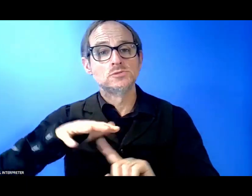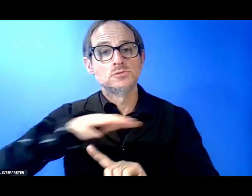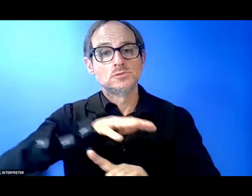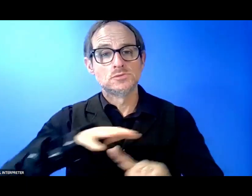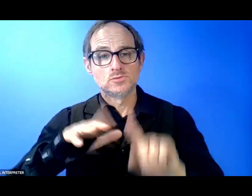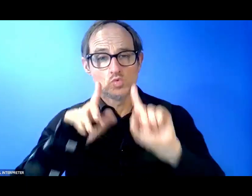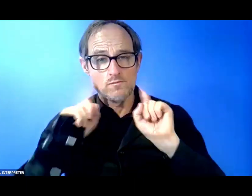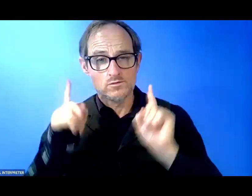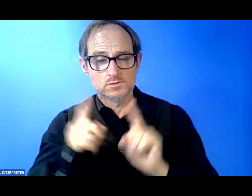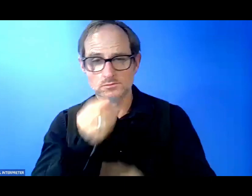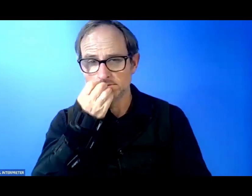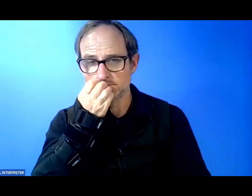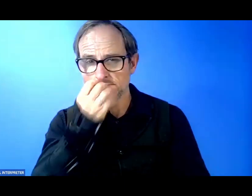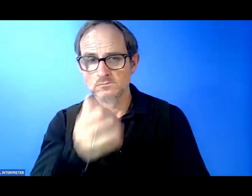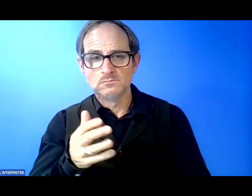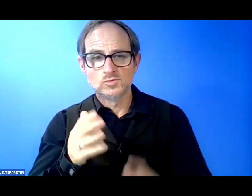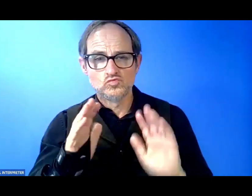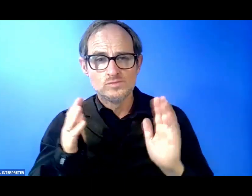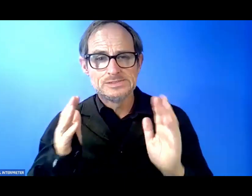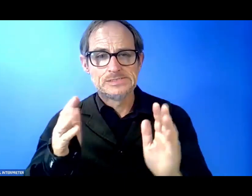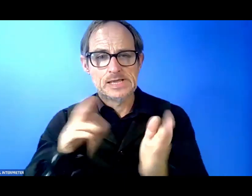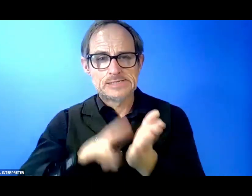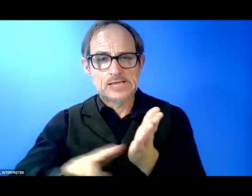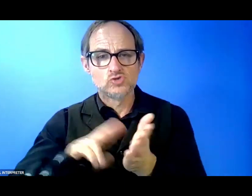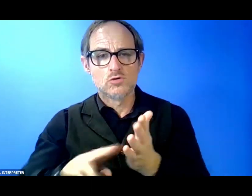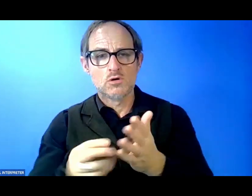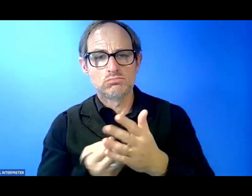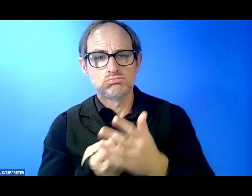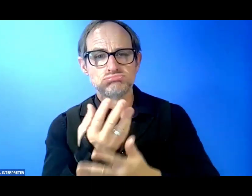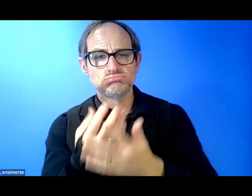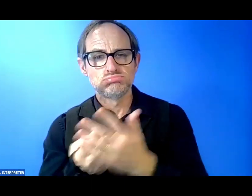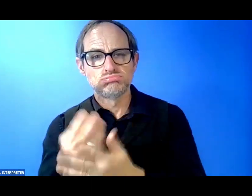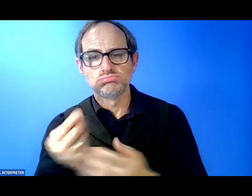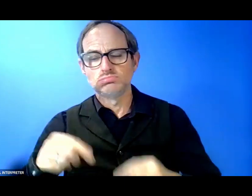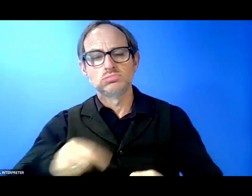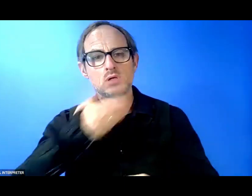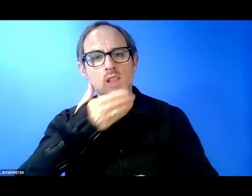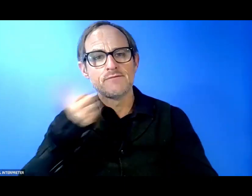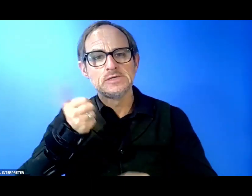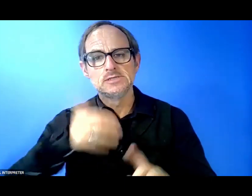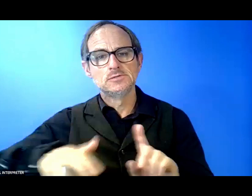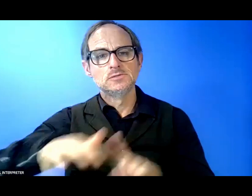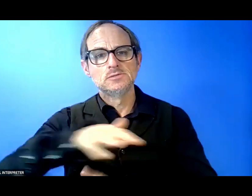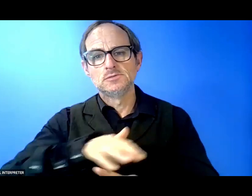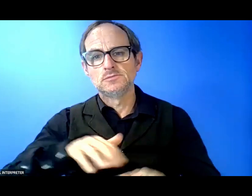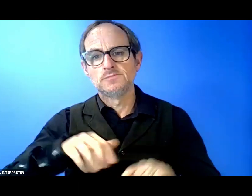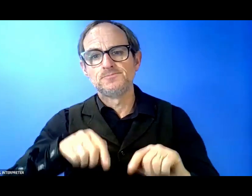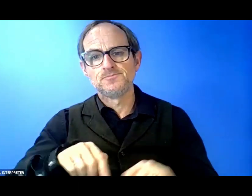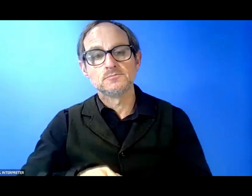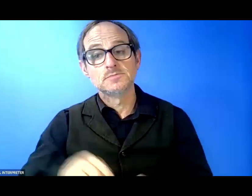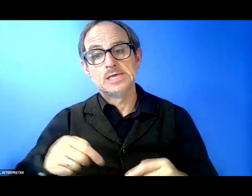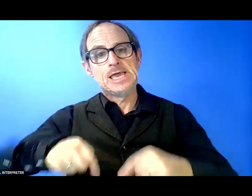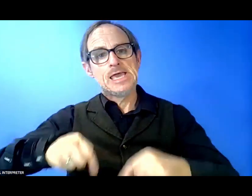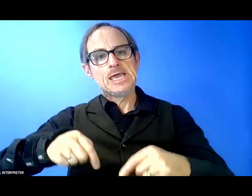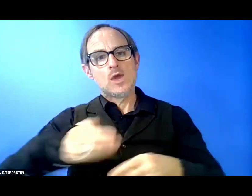of nature. Wow. And we conducted here, we facilitated a workshop